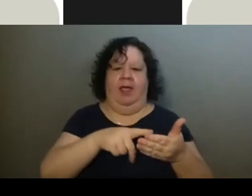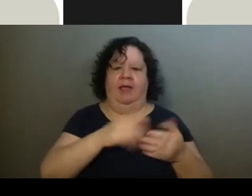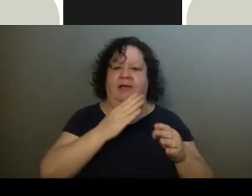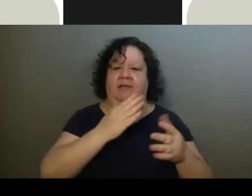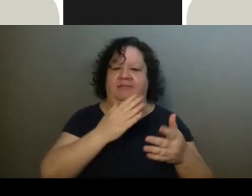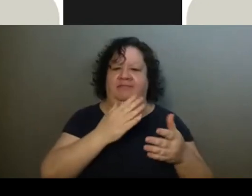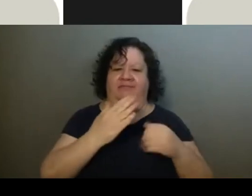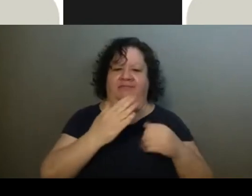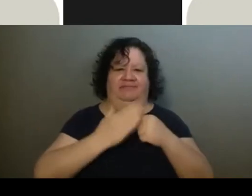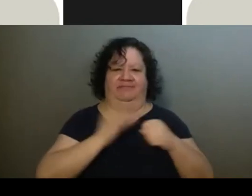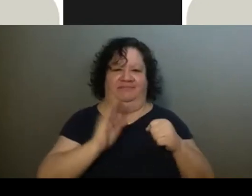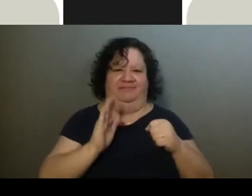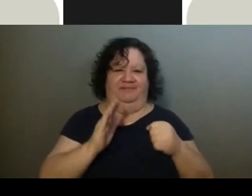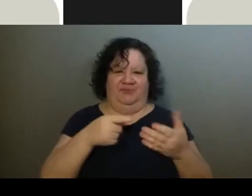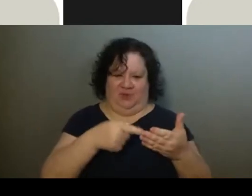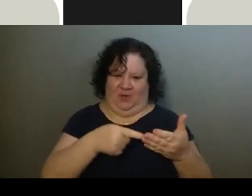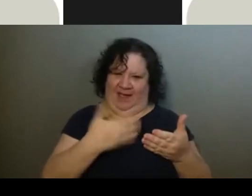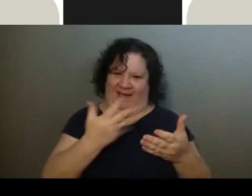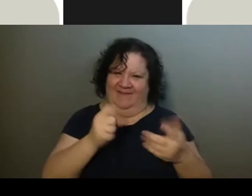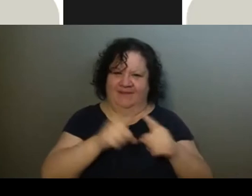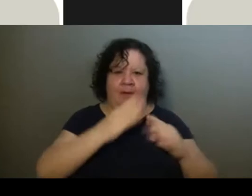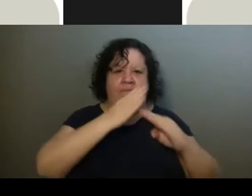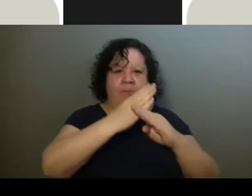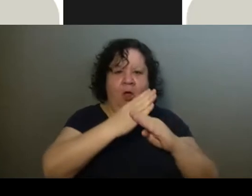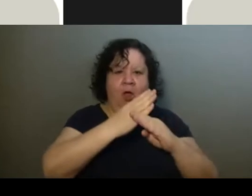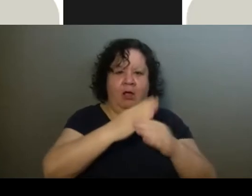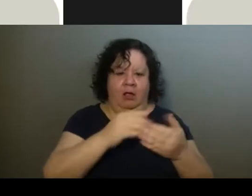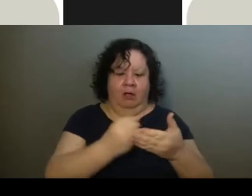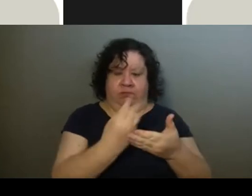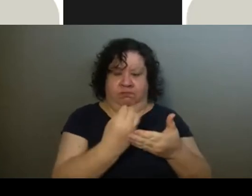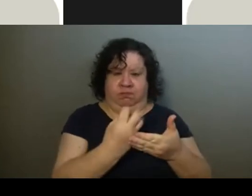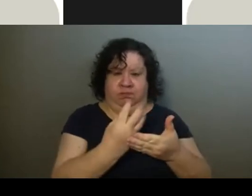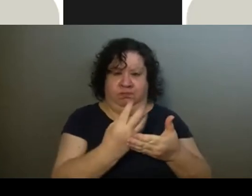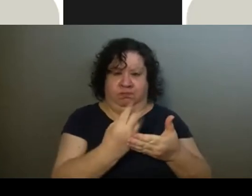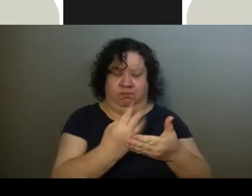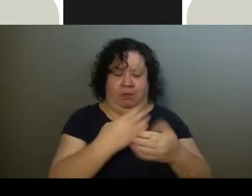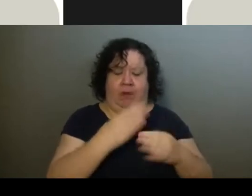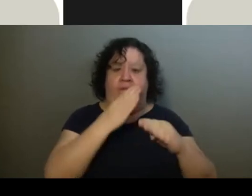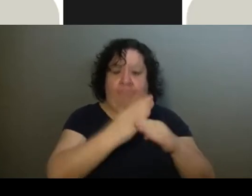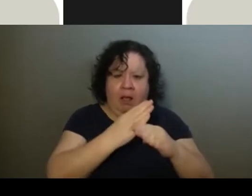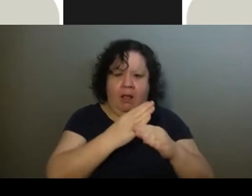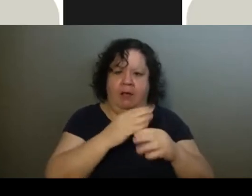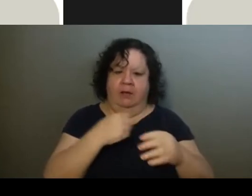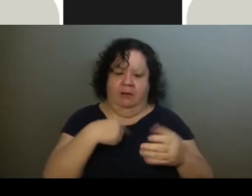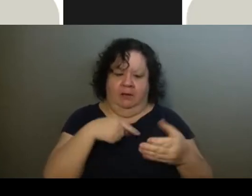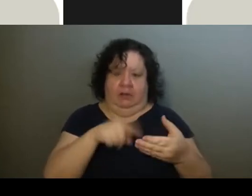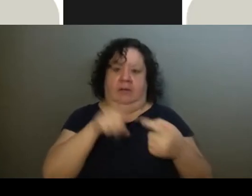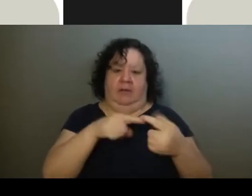the support system, that safety mechanism to be conveyed to him, the right guidance message to be given to him,